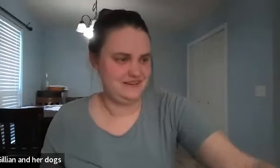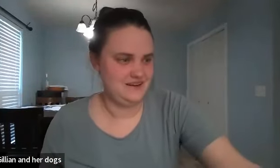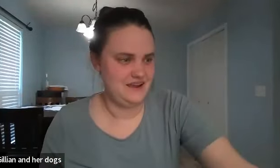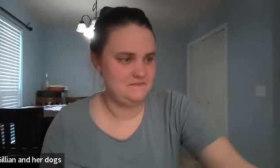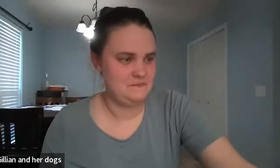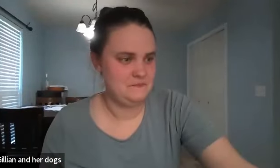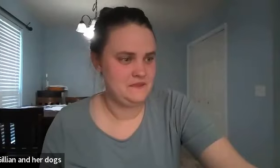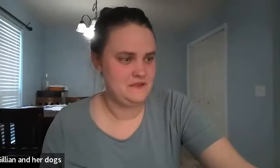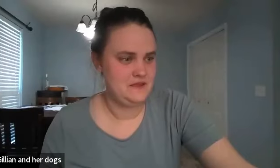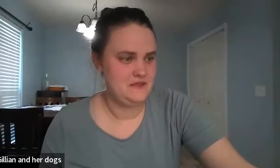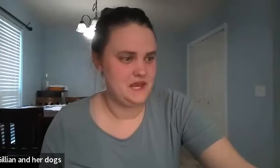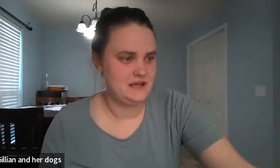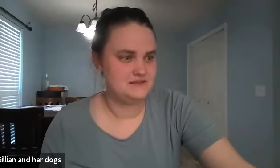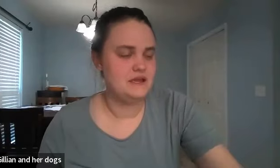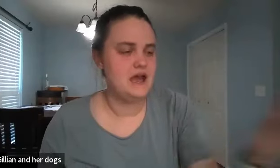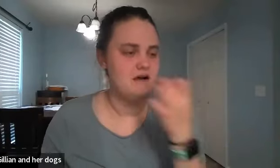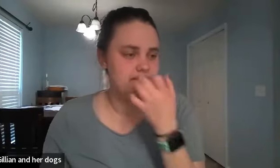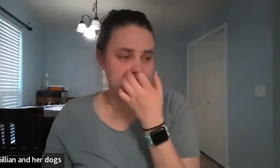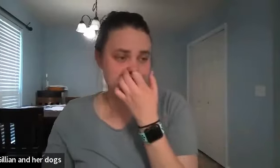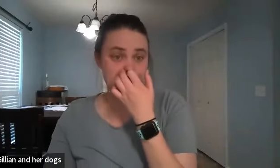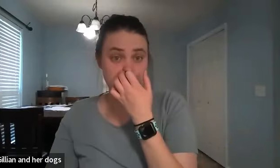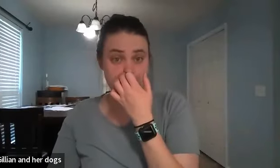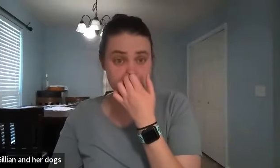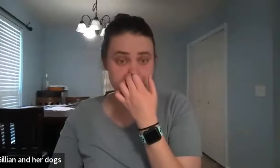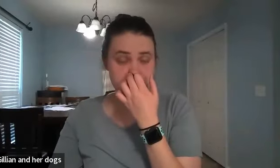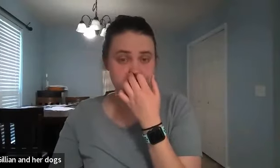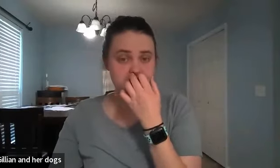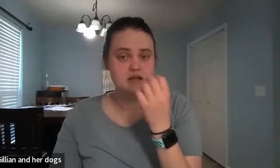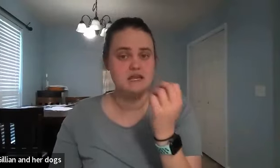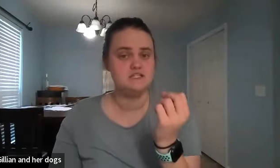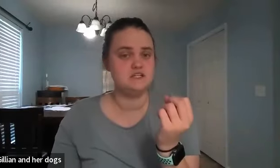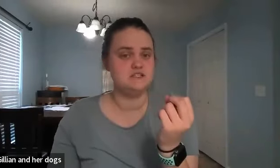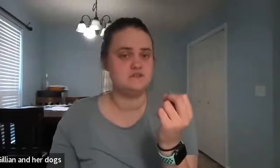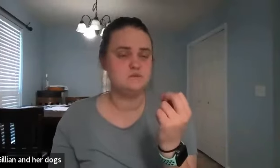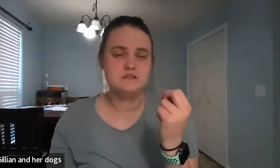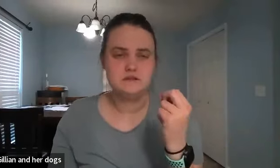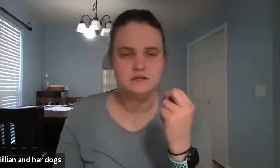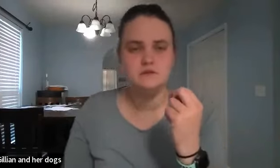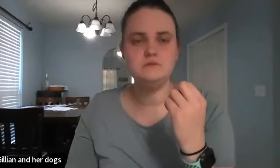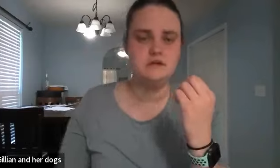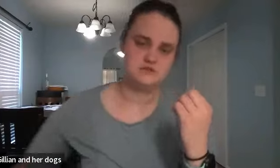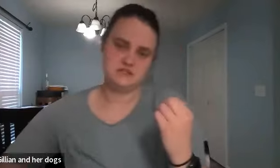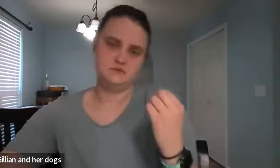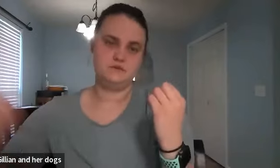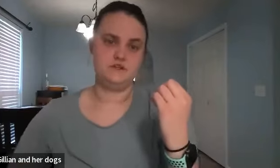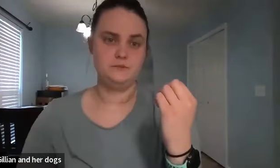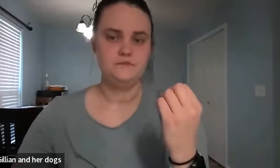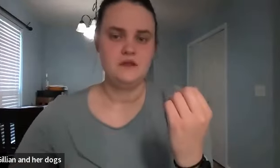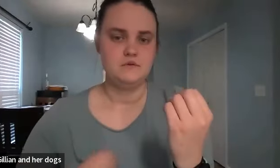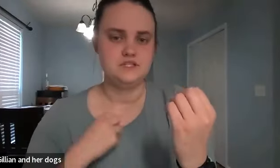All right. The next one we have is goat. And so this one's a little interesting to do. What you're